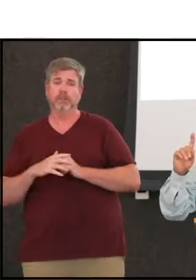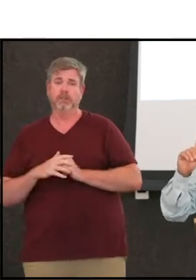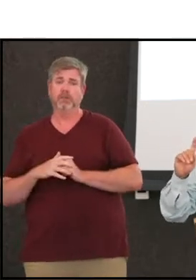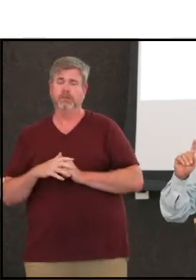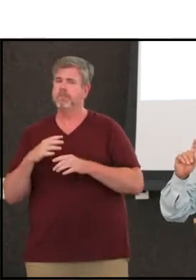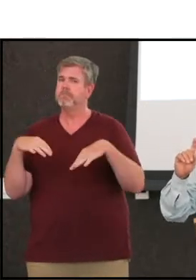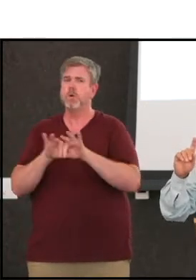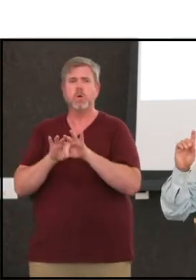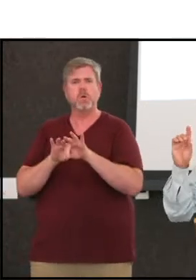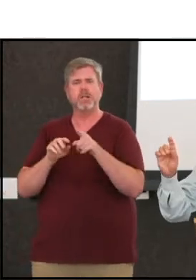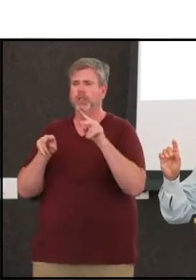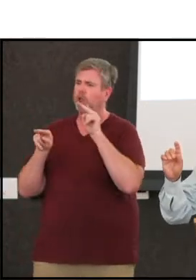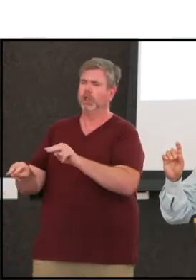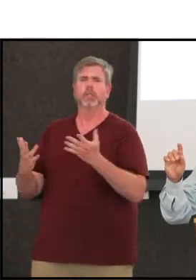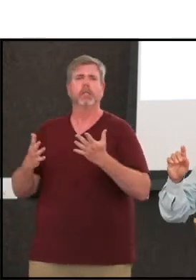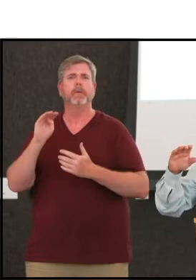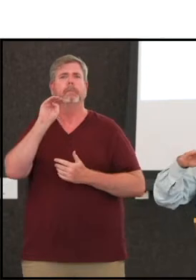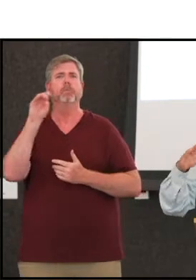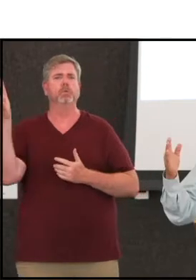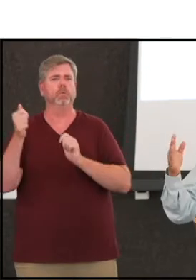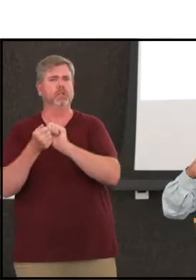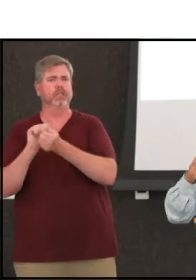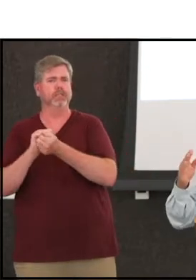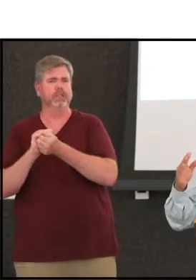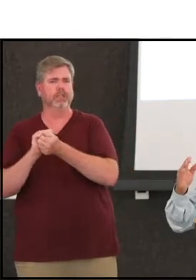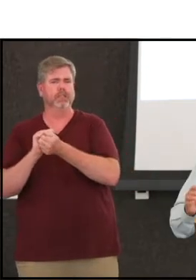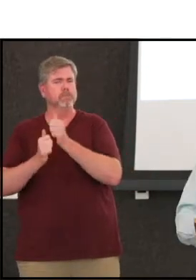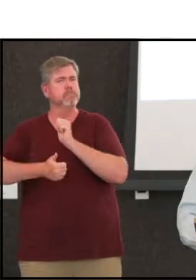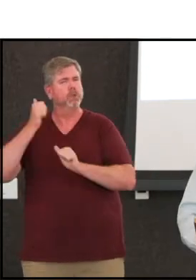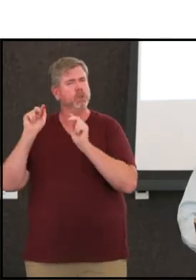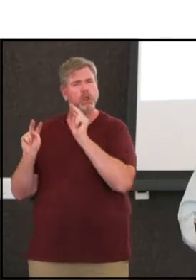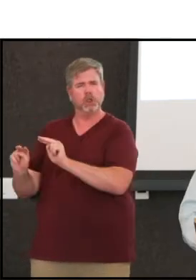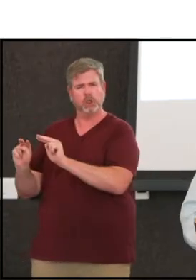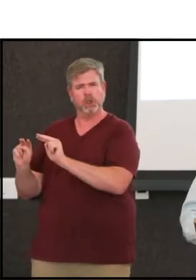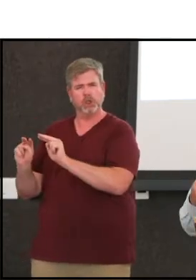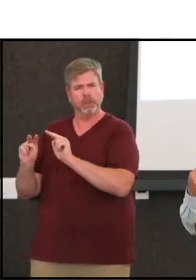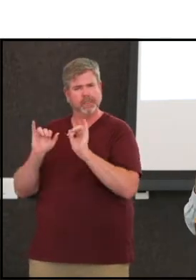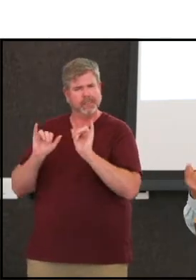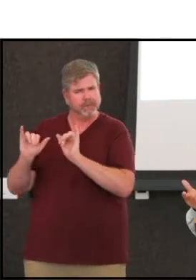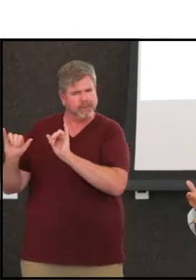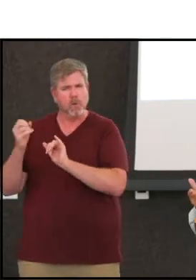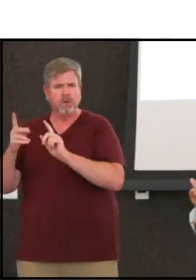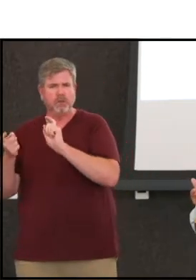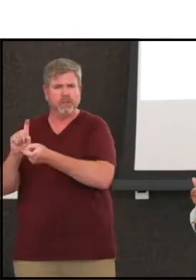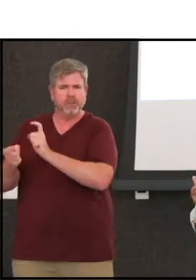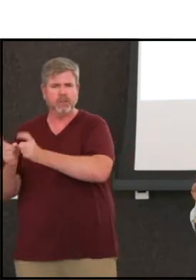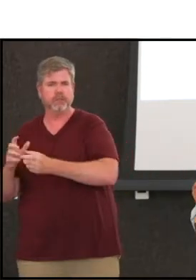that you would see and look for is a change in mood. They may become more